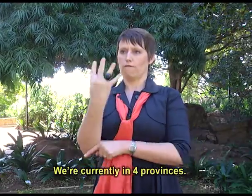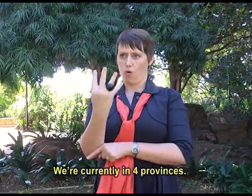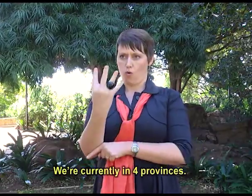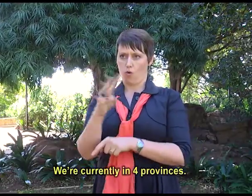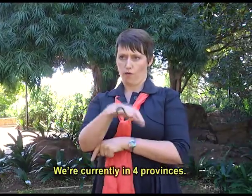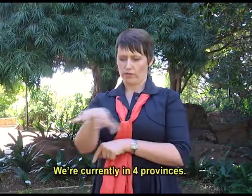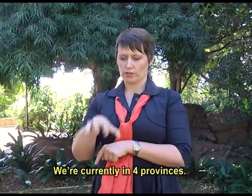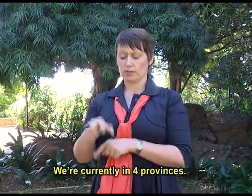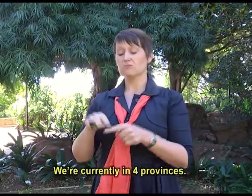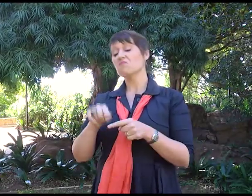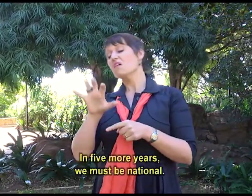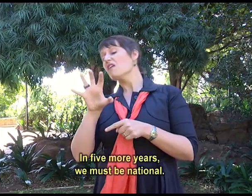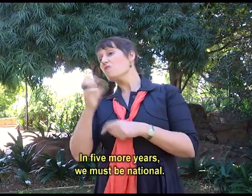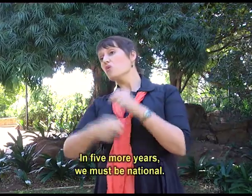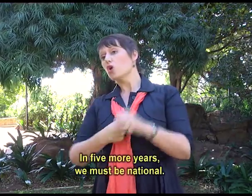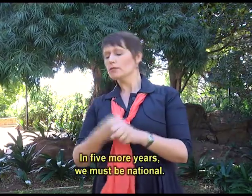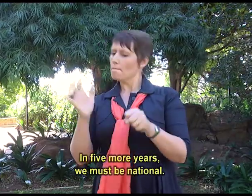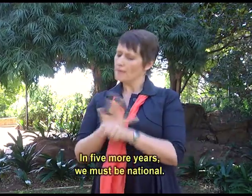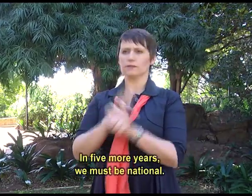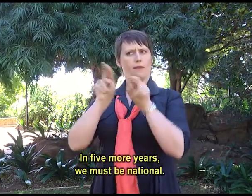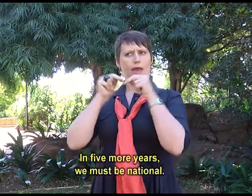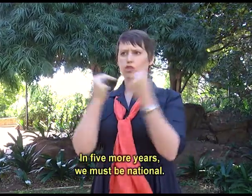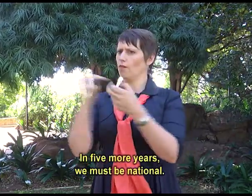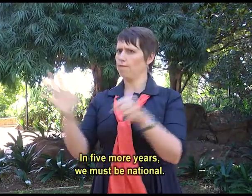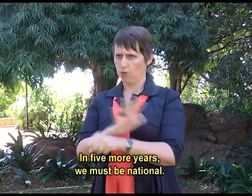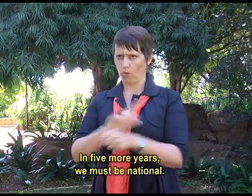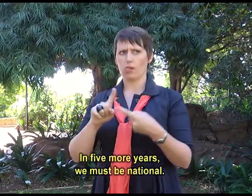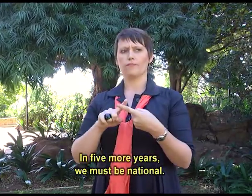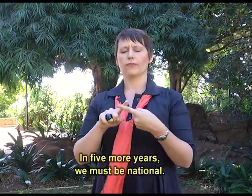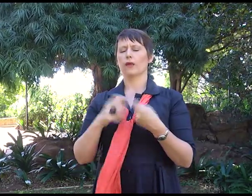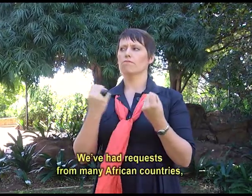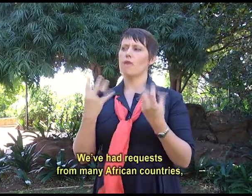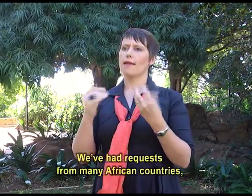provinces. In 5 more years, we must be national.